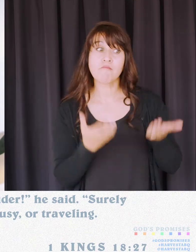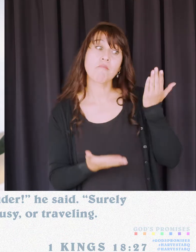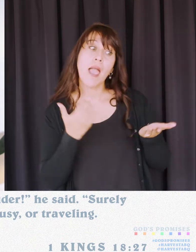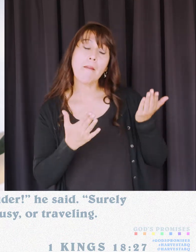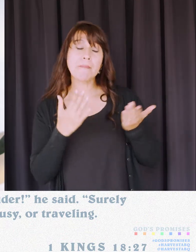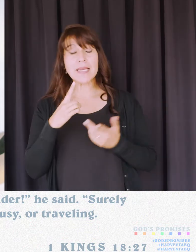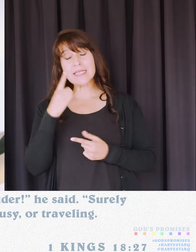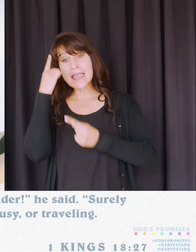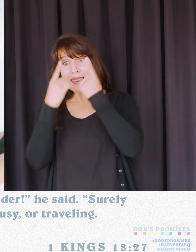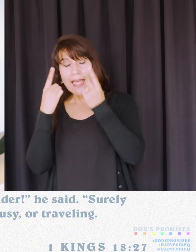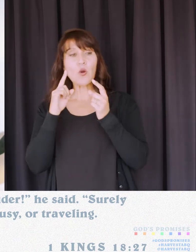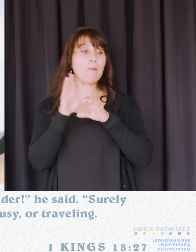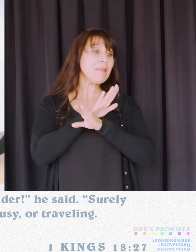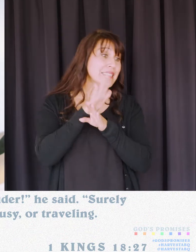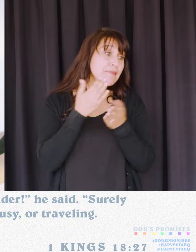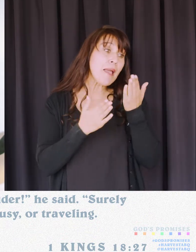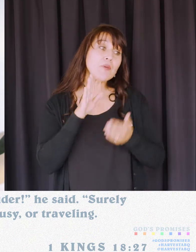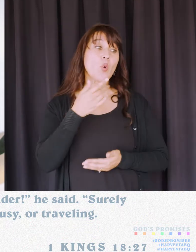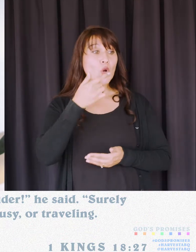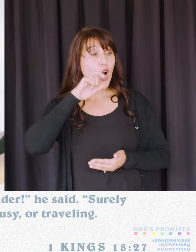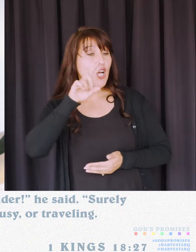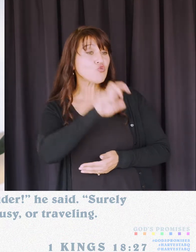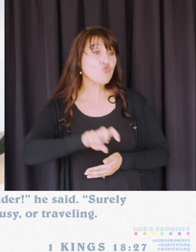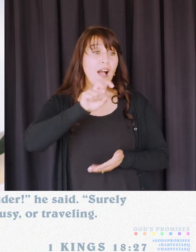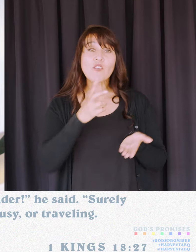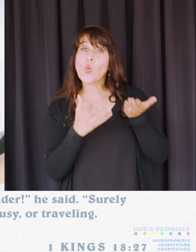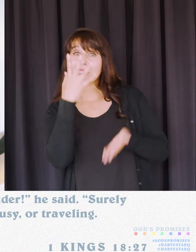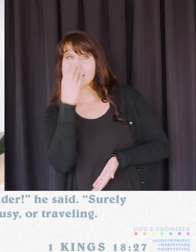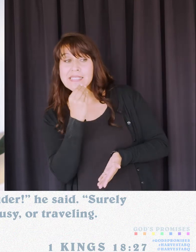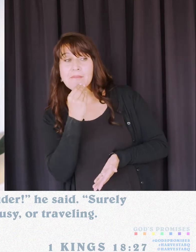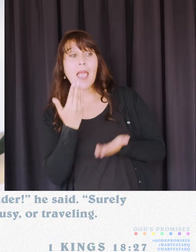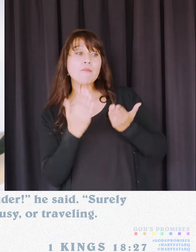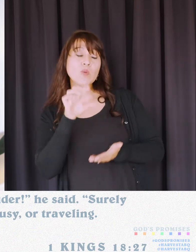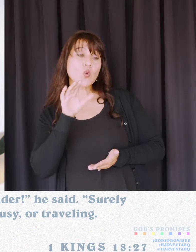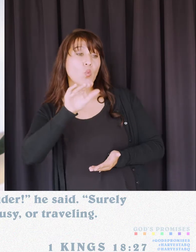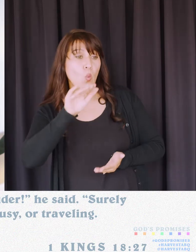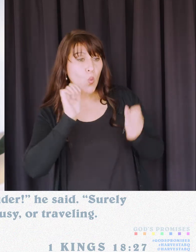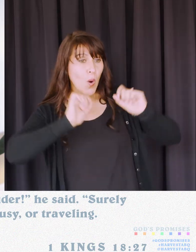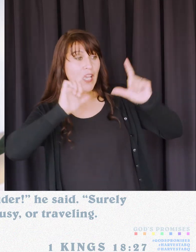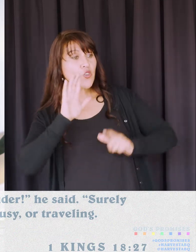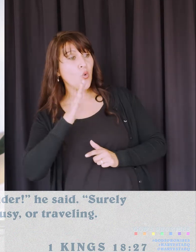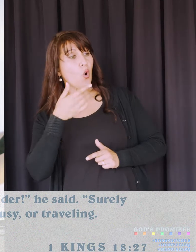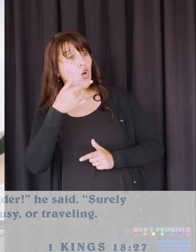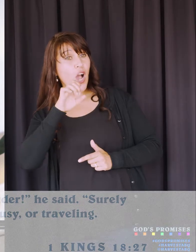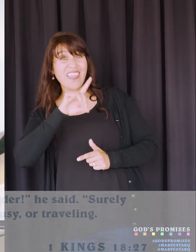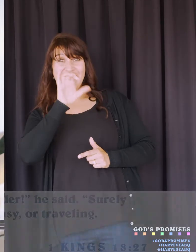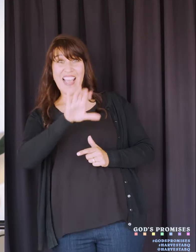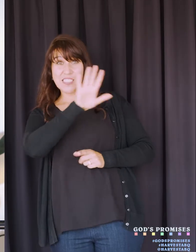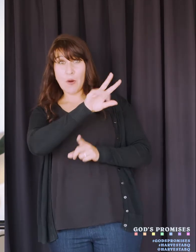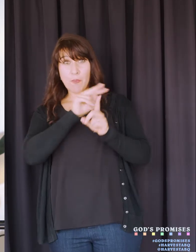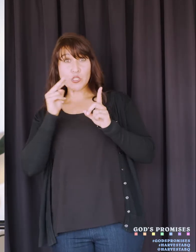he's busy or traveling. Maybe he's sleeping, and you just need to awaken him. This was their view of